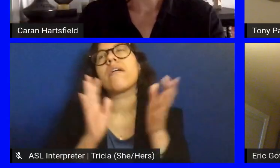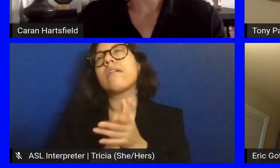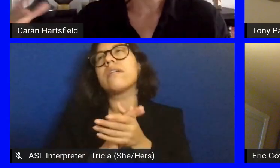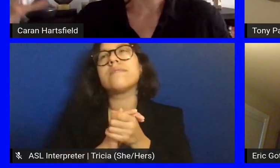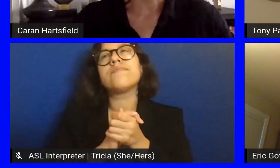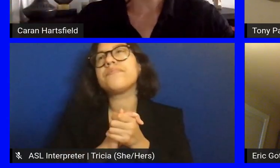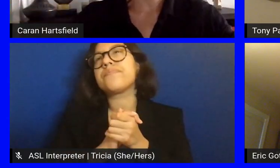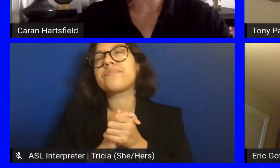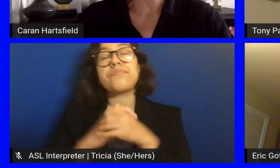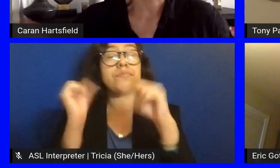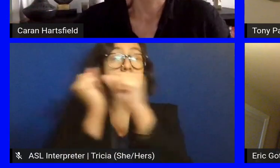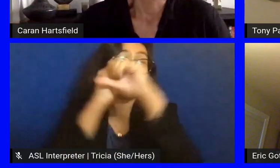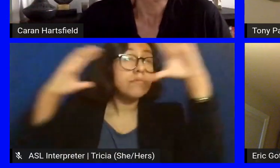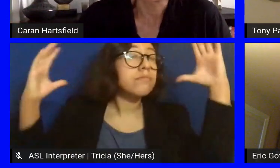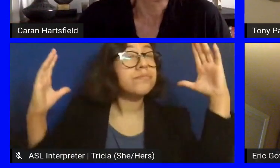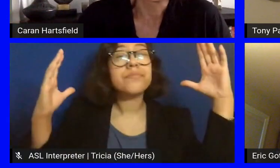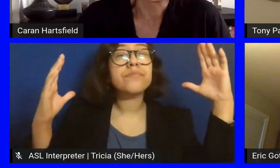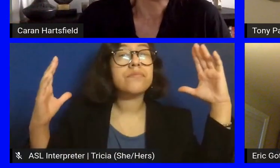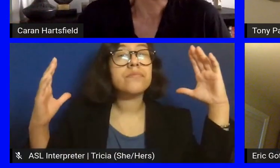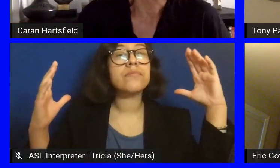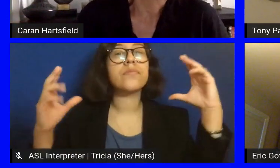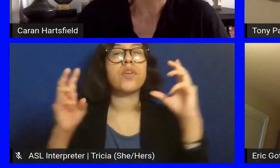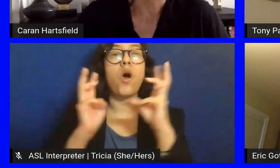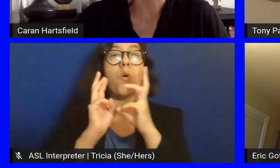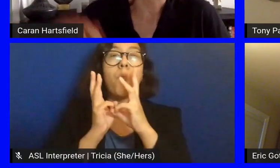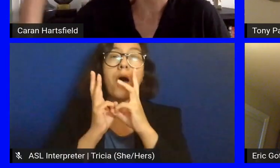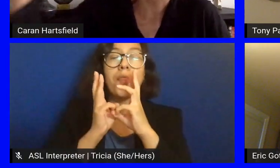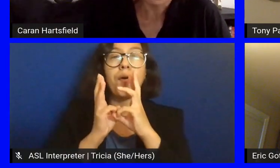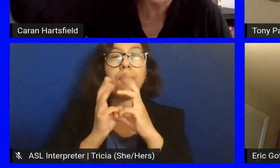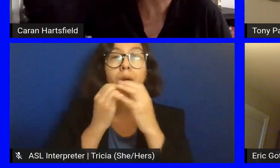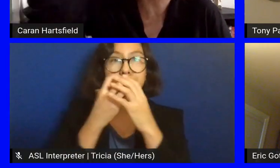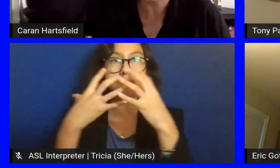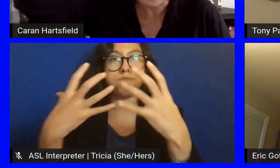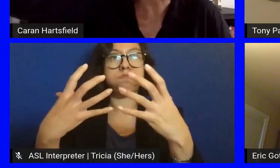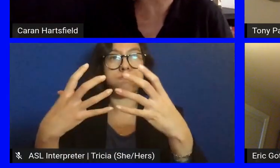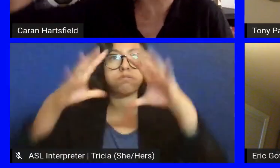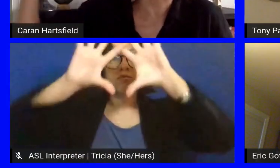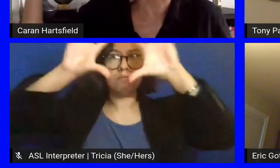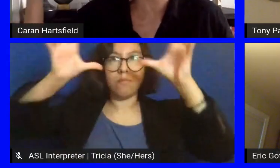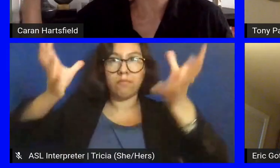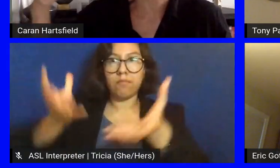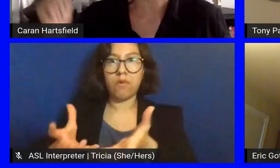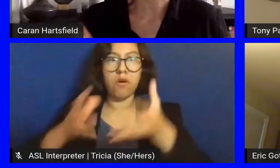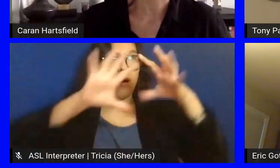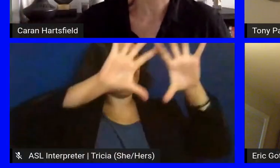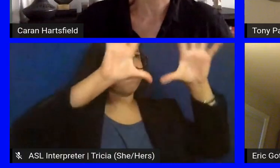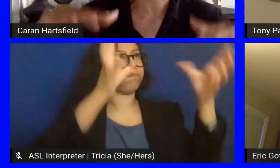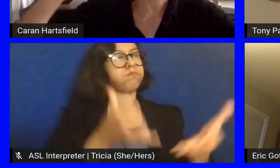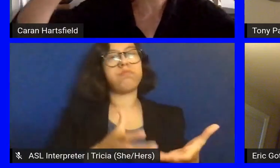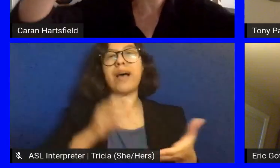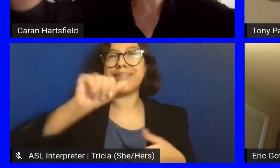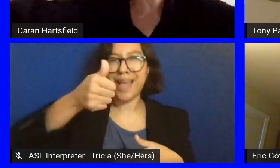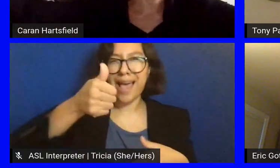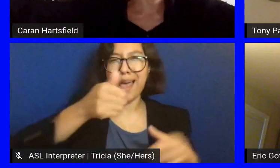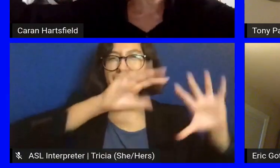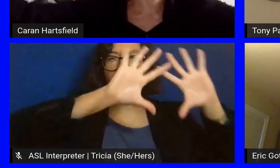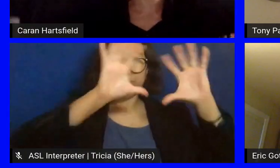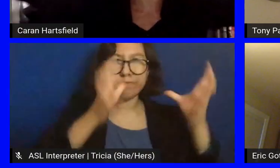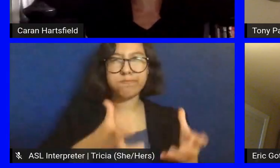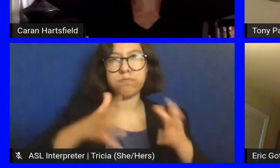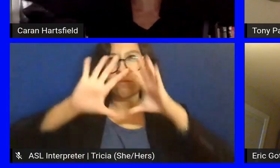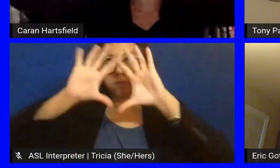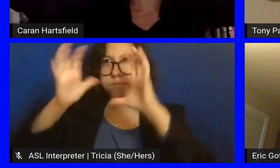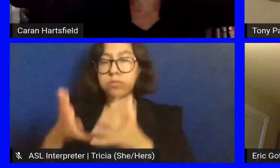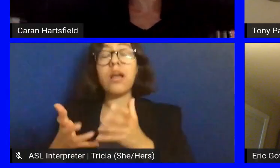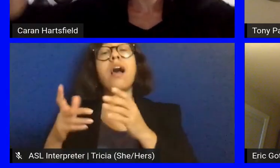you picture gigantic weather balloons, 10 gigantic weather balloons and a screen